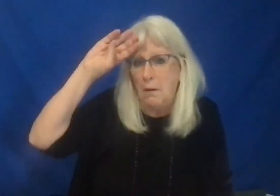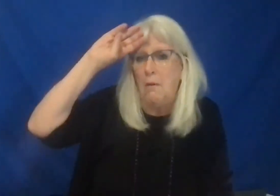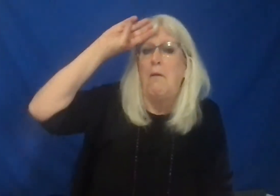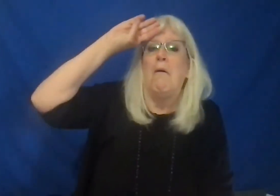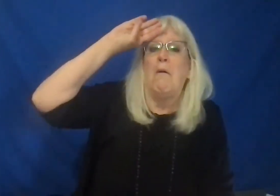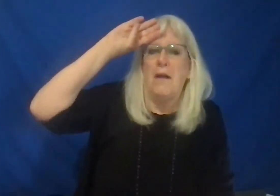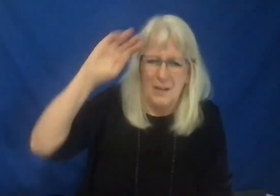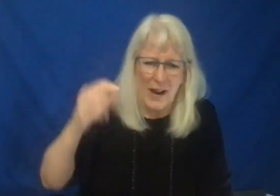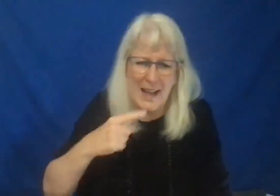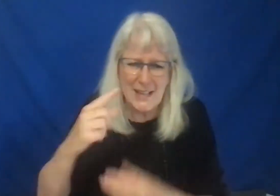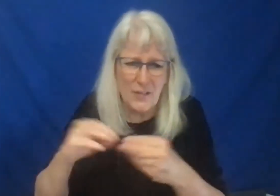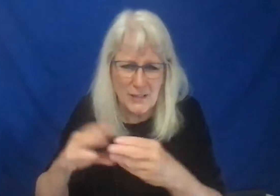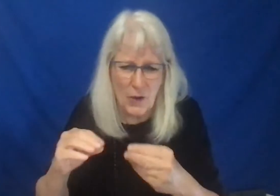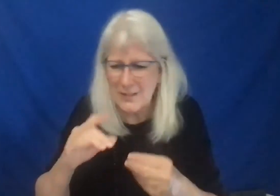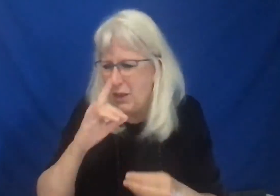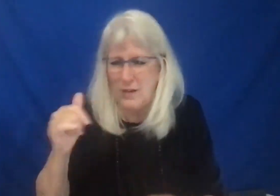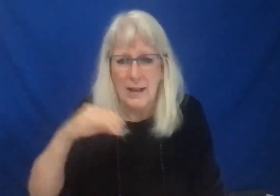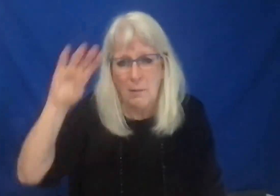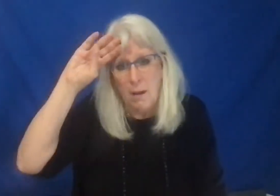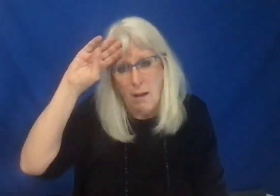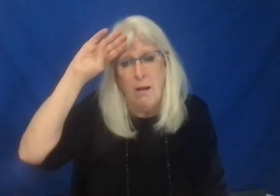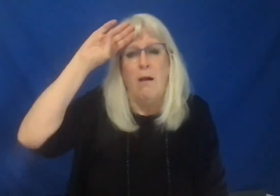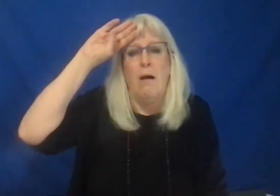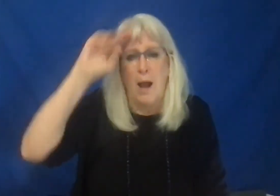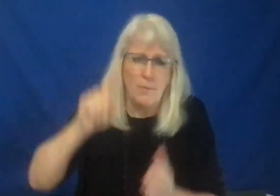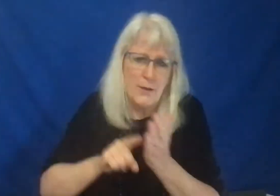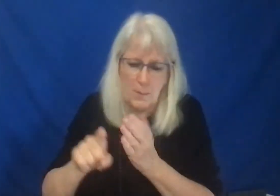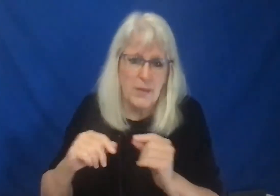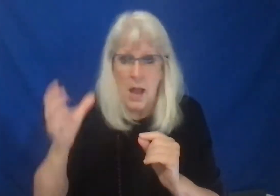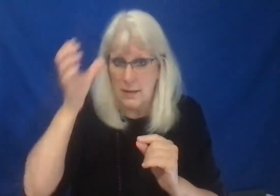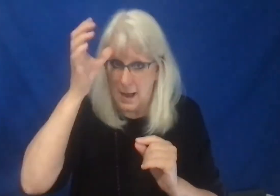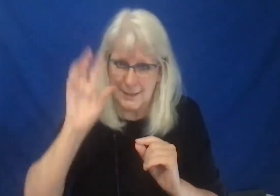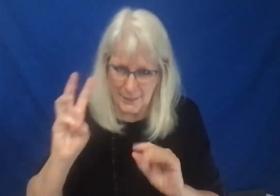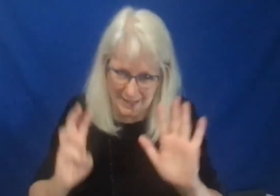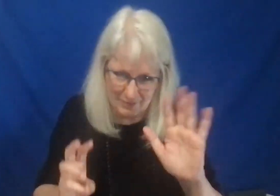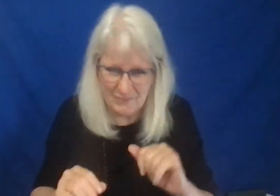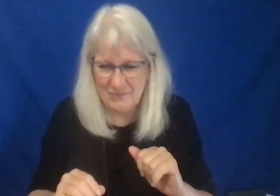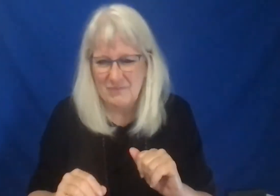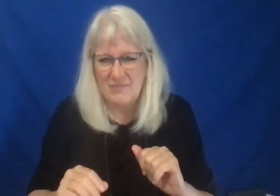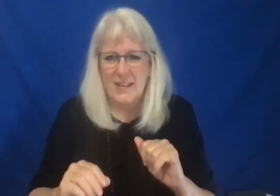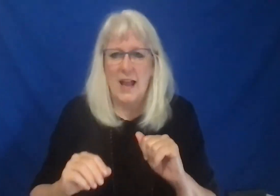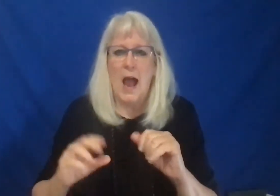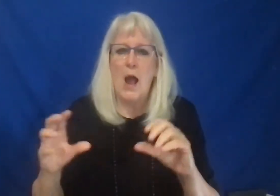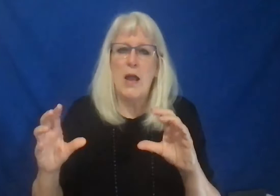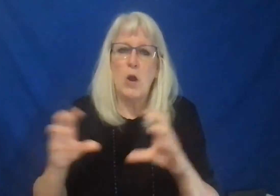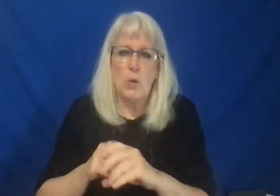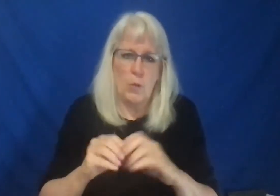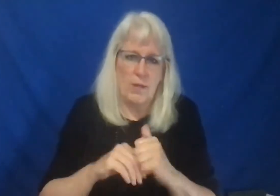am. So concept 6, I'm going to blend into concept 8. So